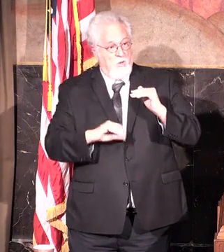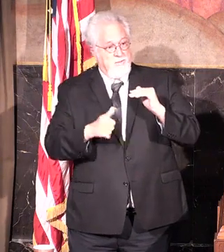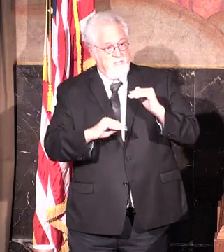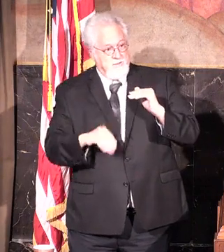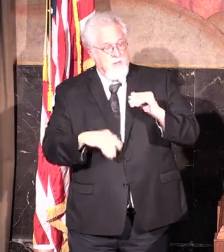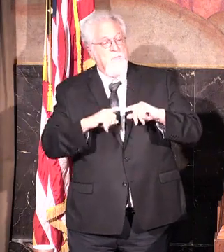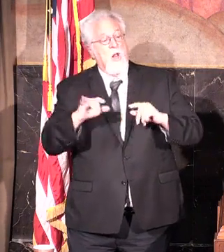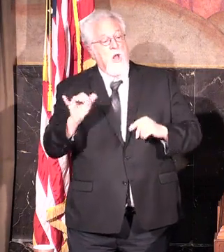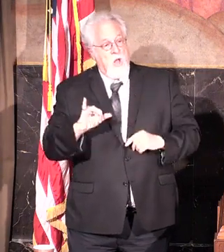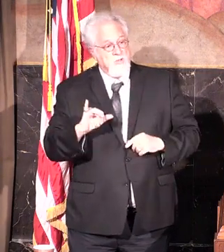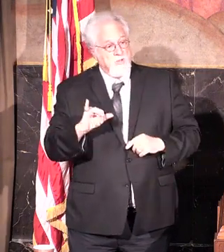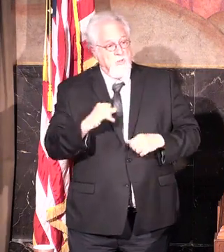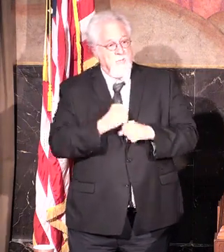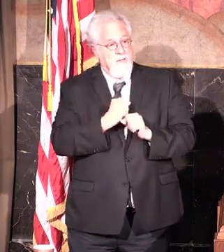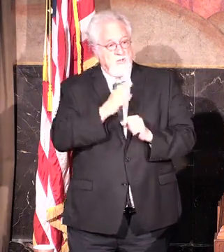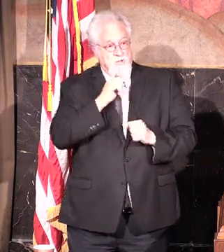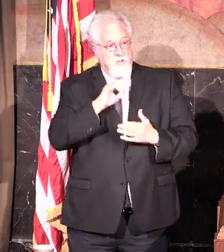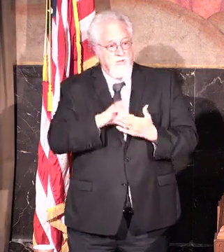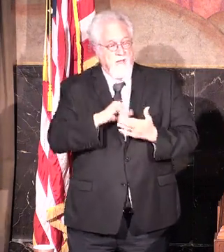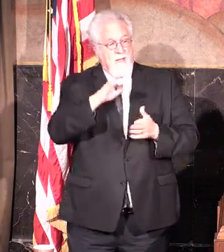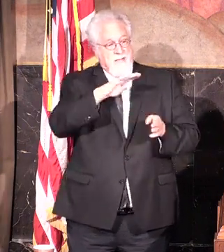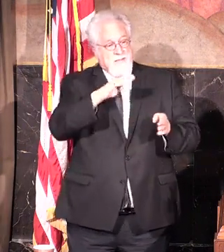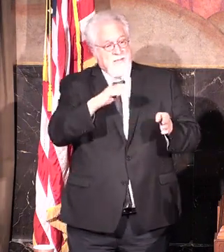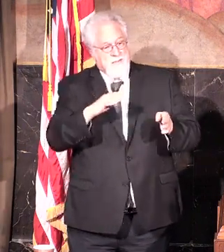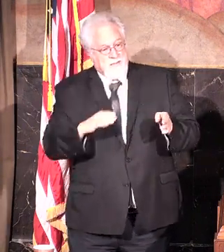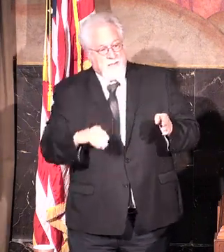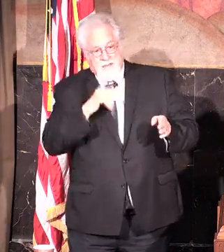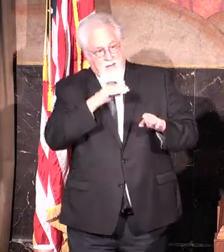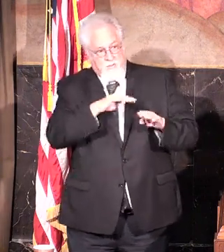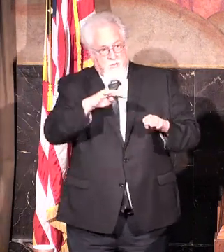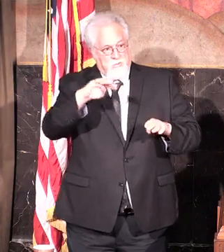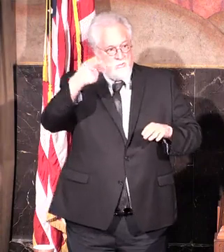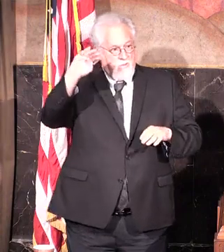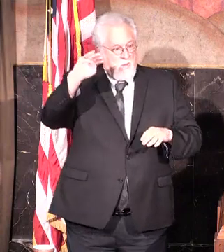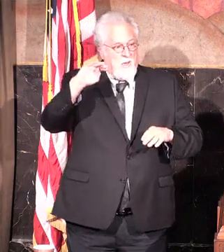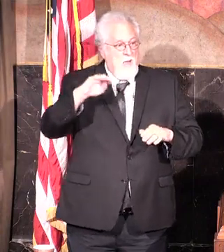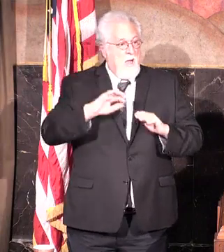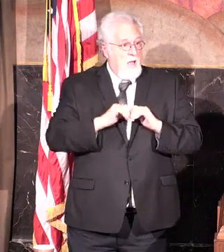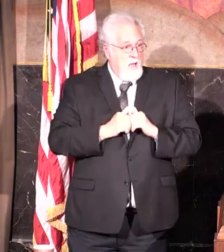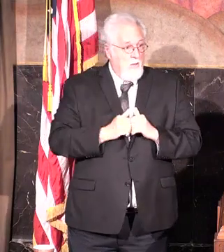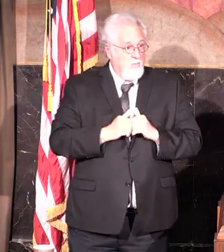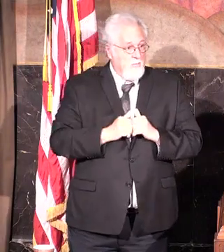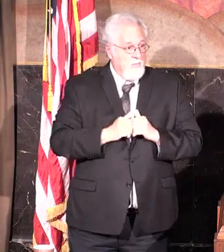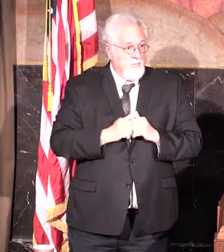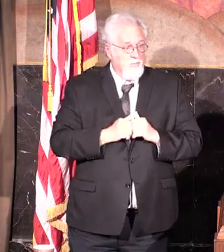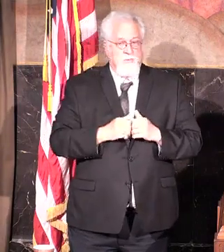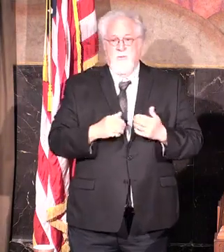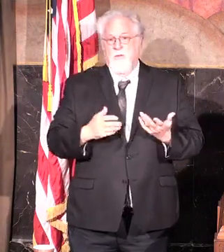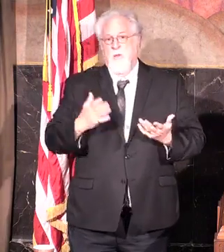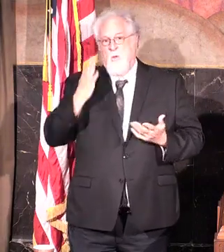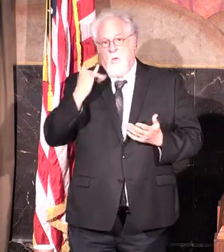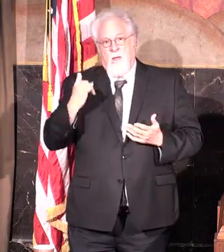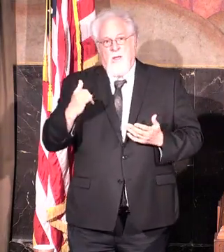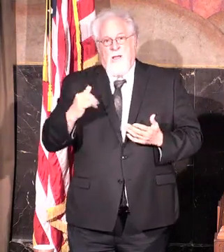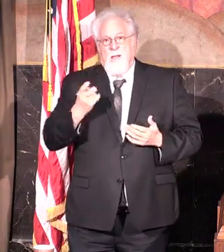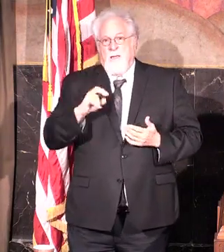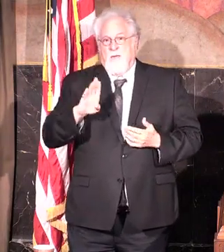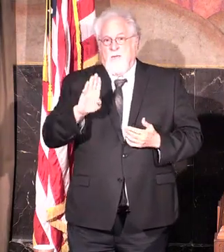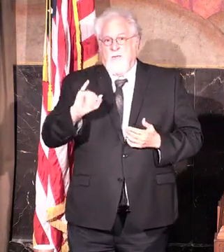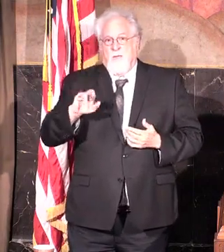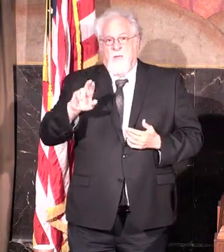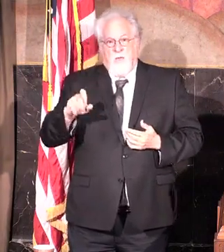but also work to make sure that it's declining and not growing. And the only way to do this, and which is why Dr. Birx